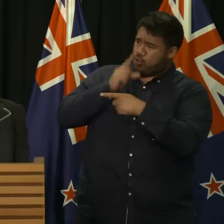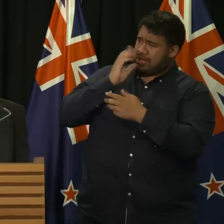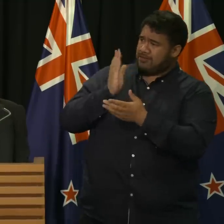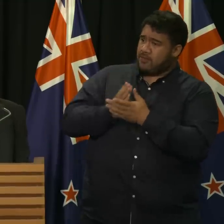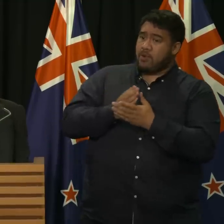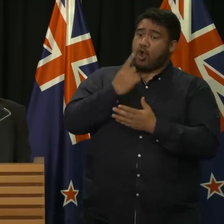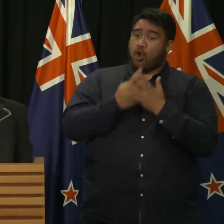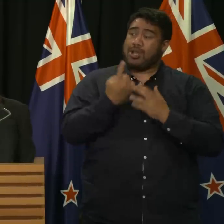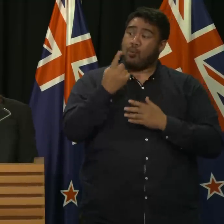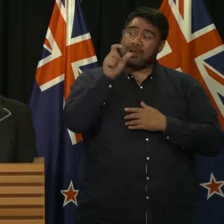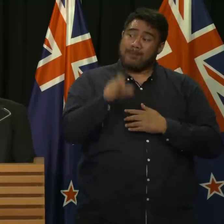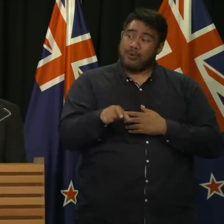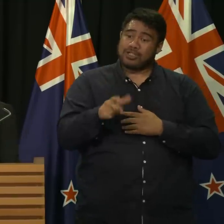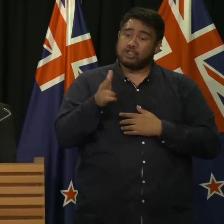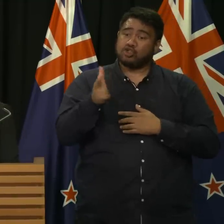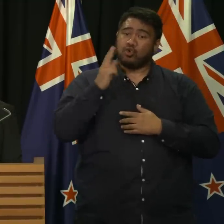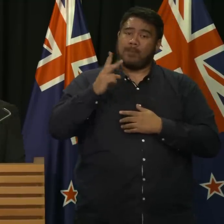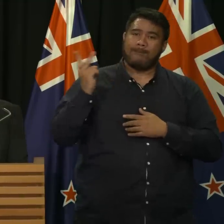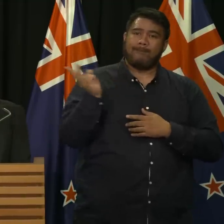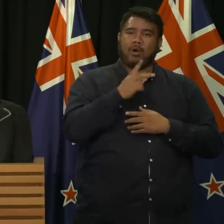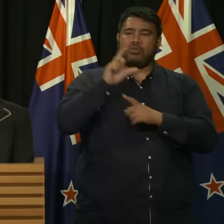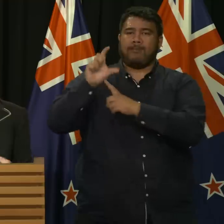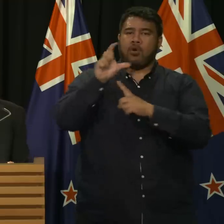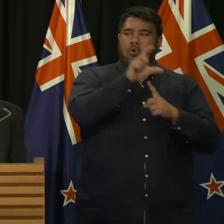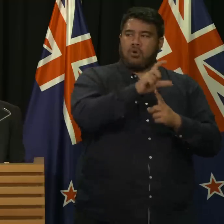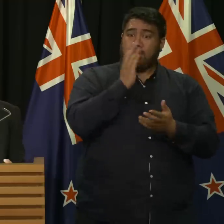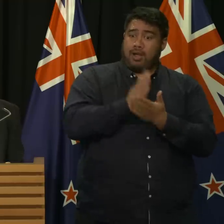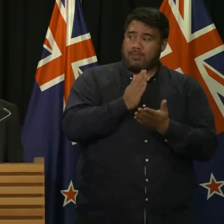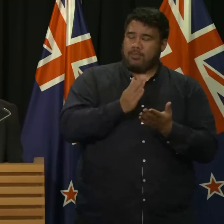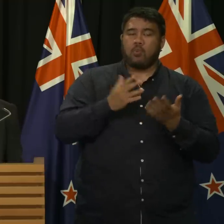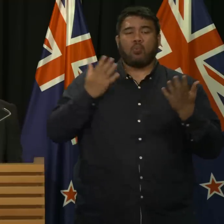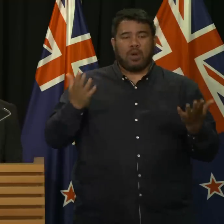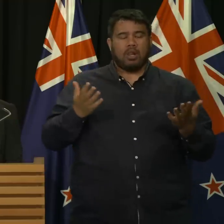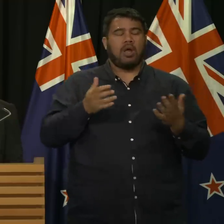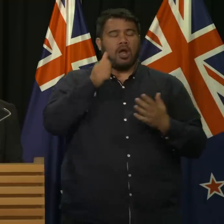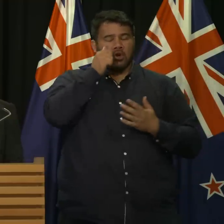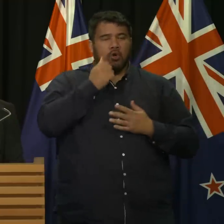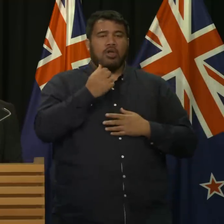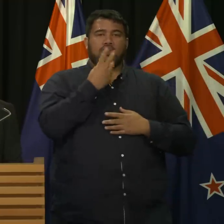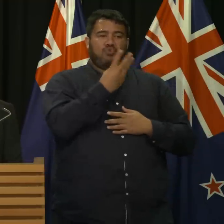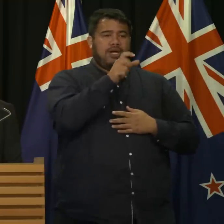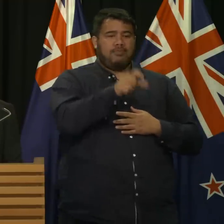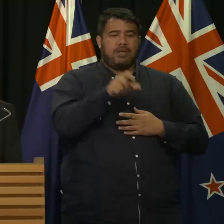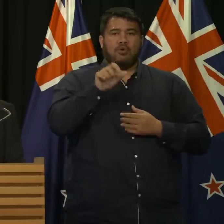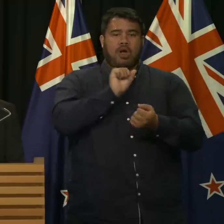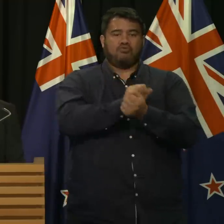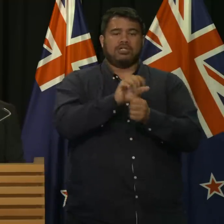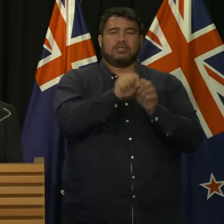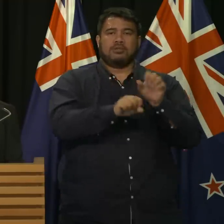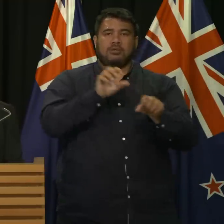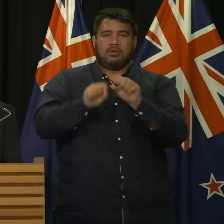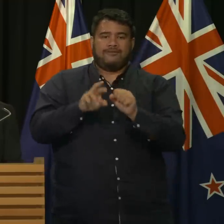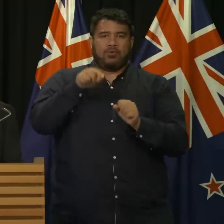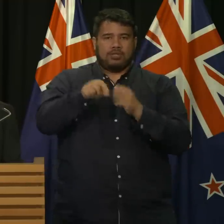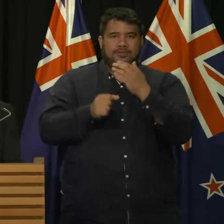shooter was responsible for both attacks? Look, as I've indicated, obviously we've had a total of 3 arrests in direct relation to this event. One